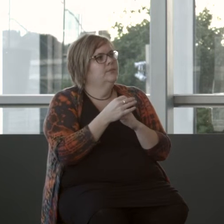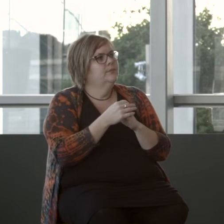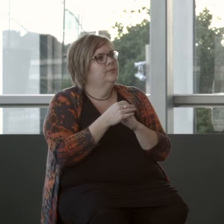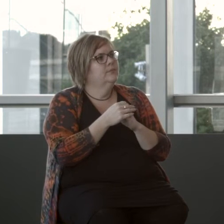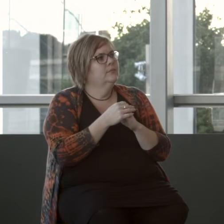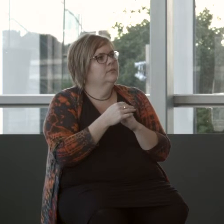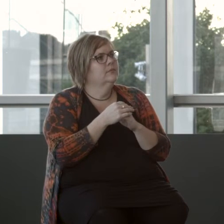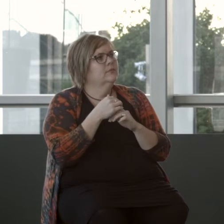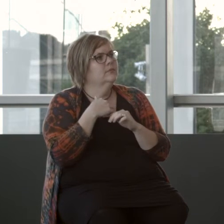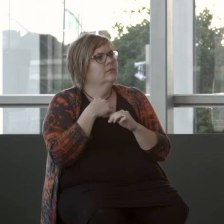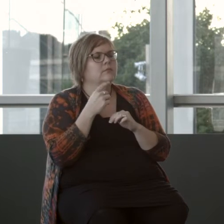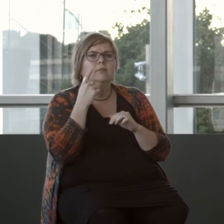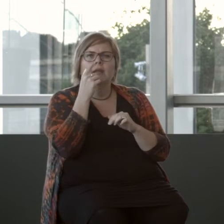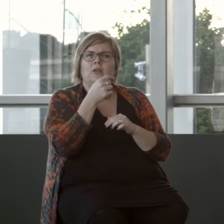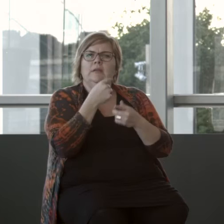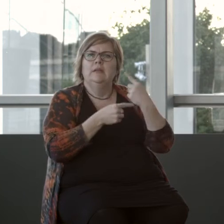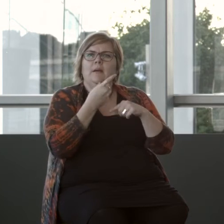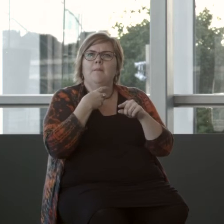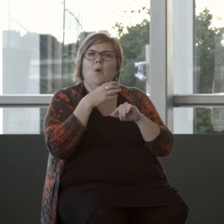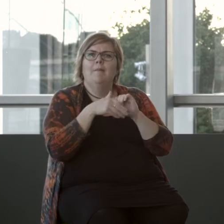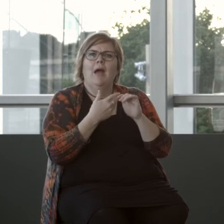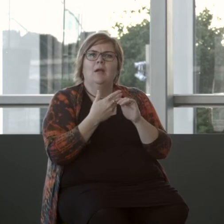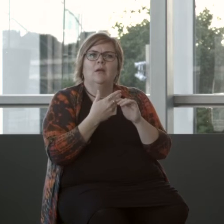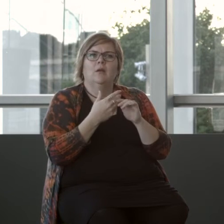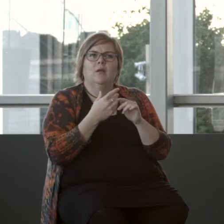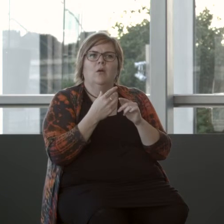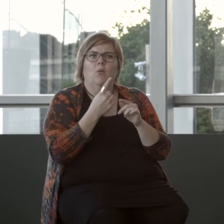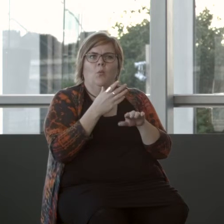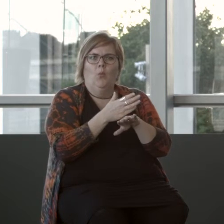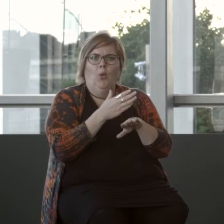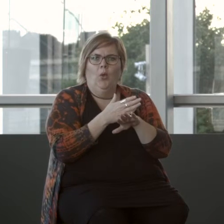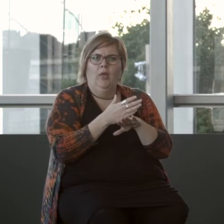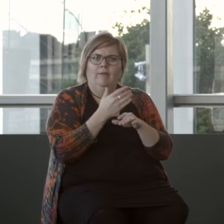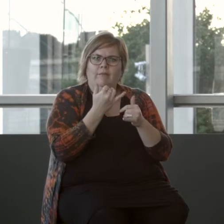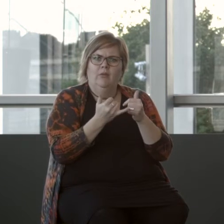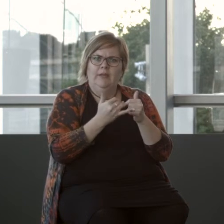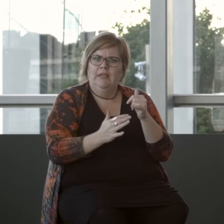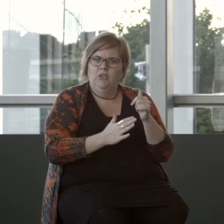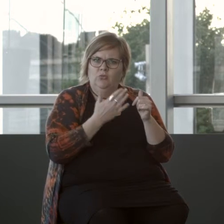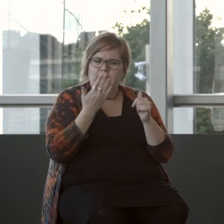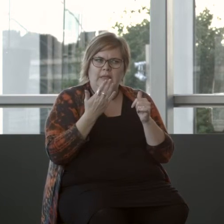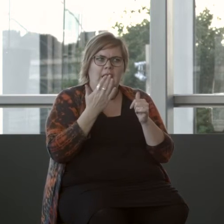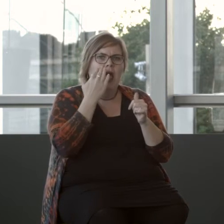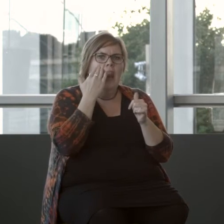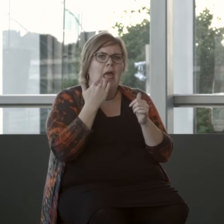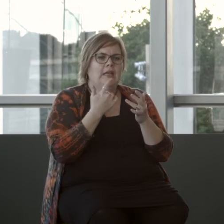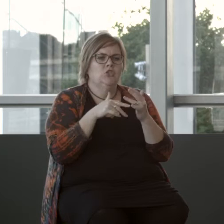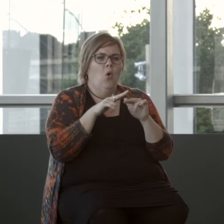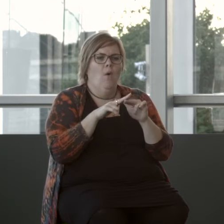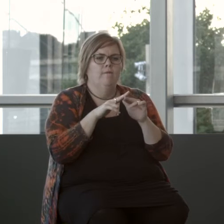I wonder if you can tell us a little bit more about a work that I find very interesting, which is Ladies of Oz,